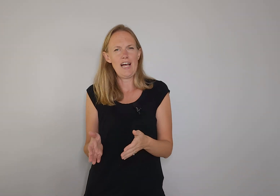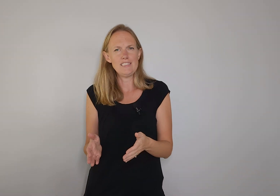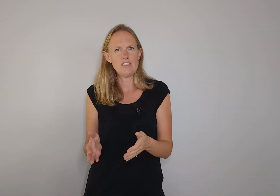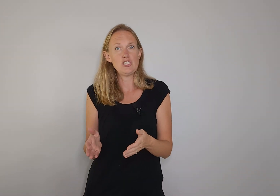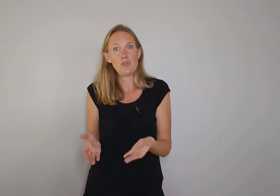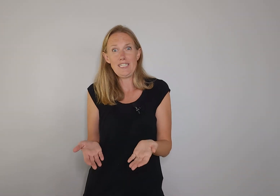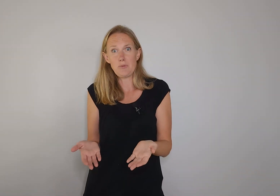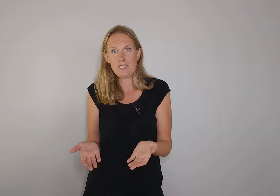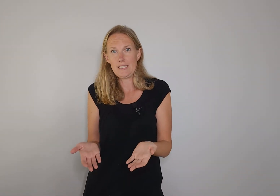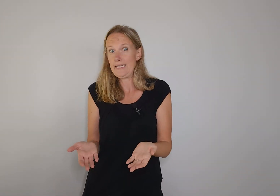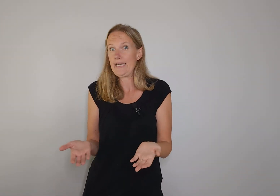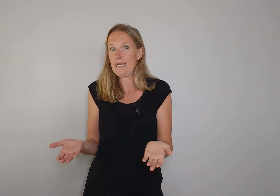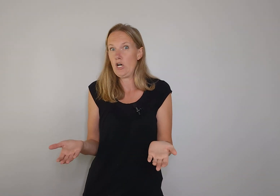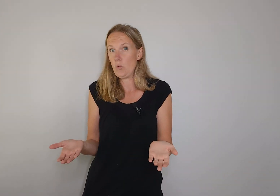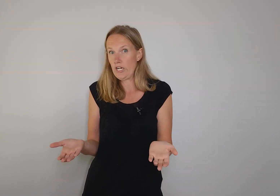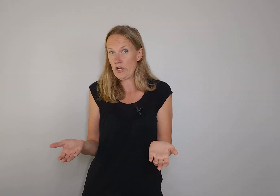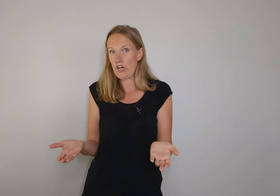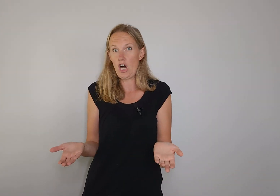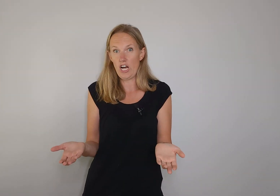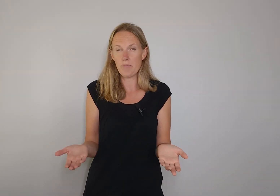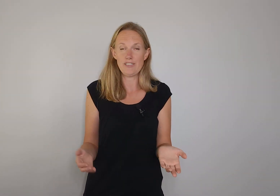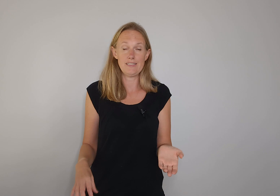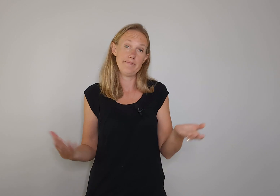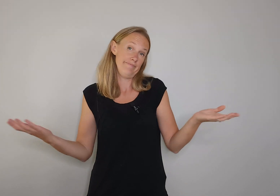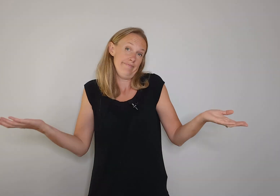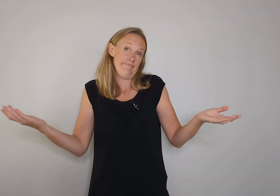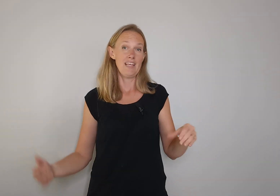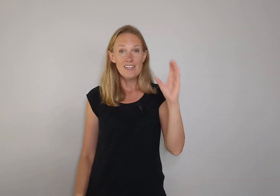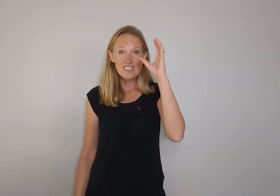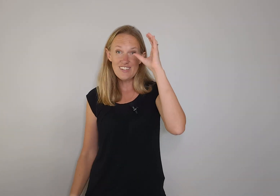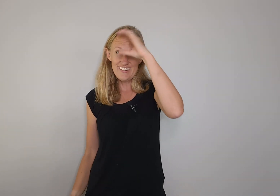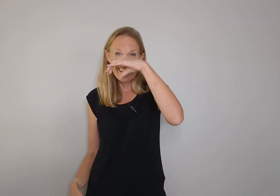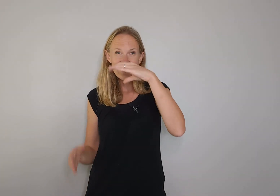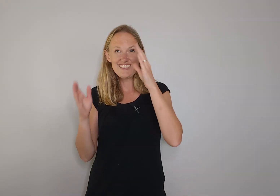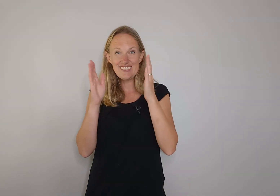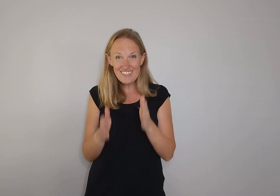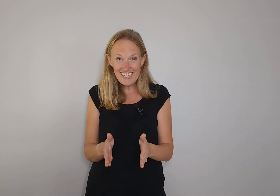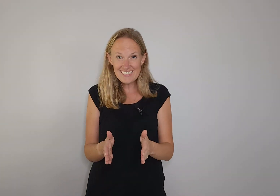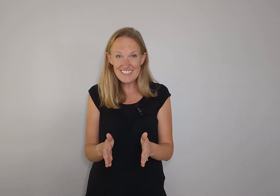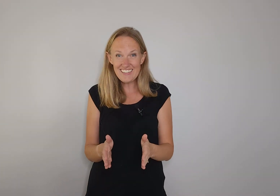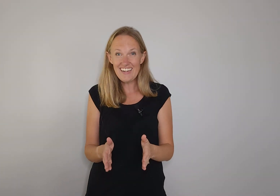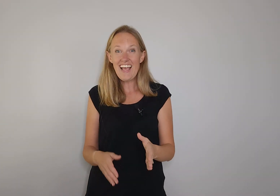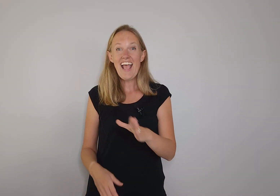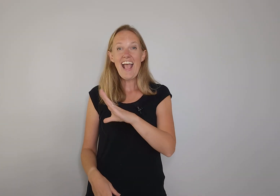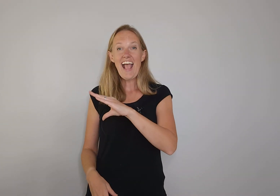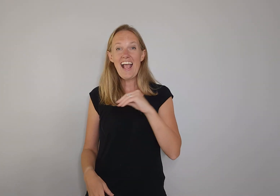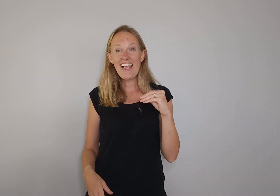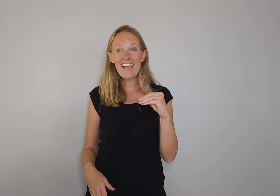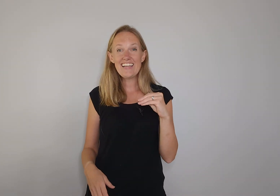as a strange person, like a weird or odd person. So stranger